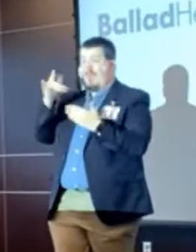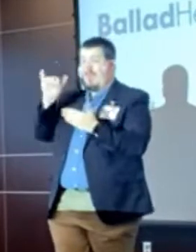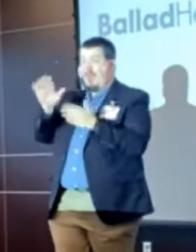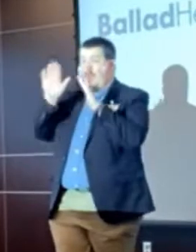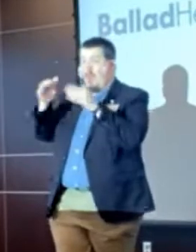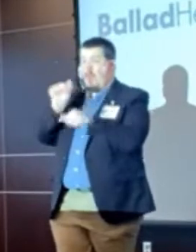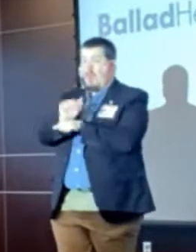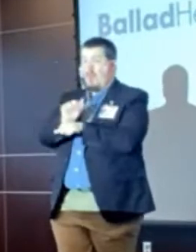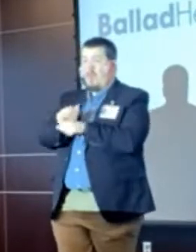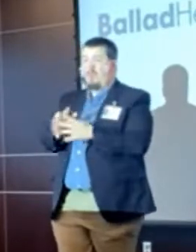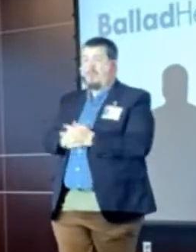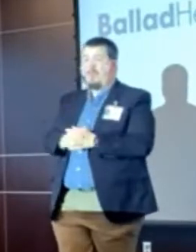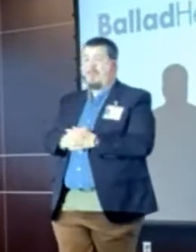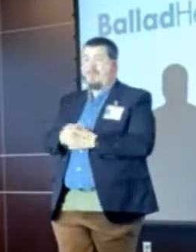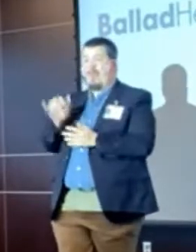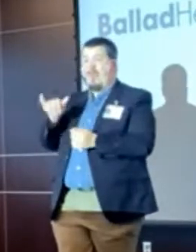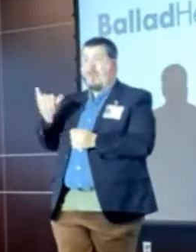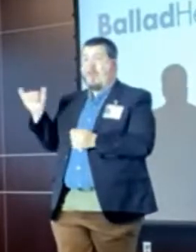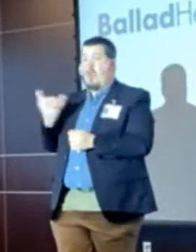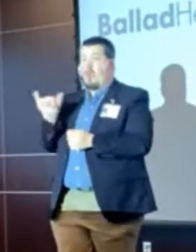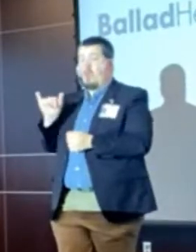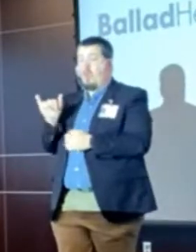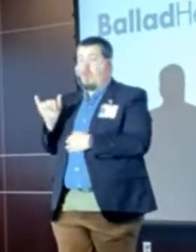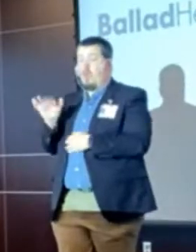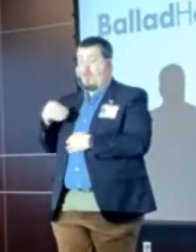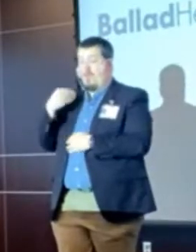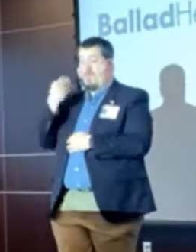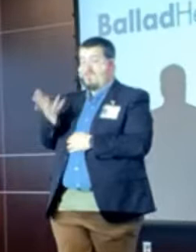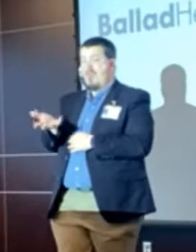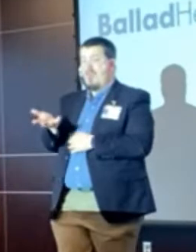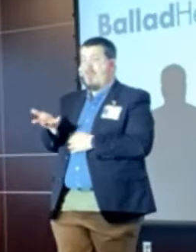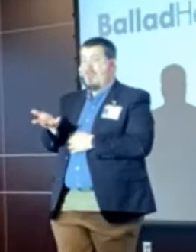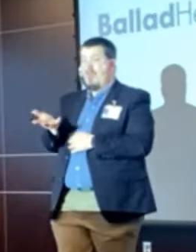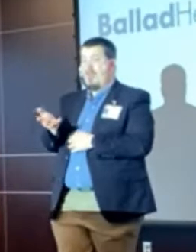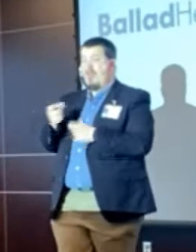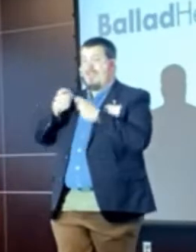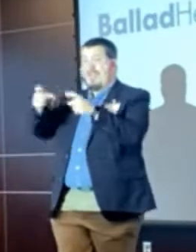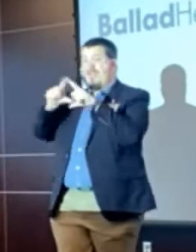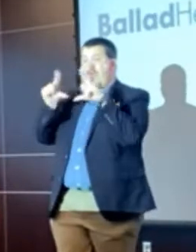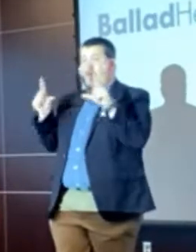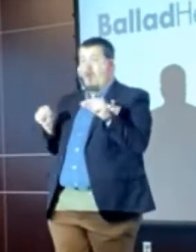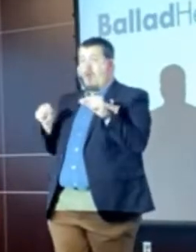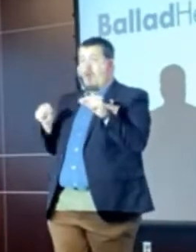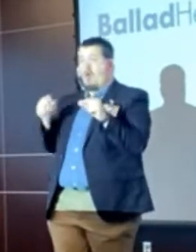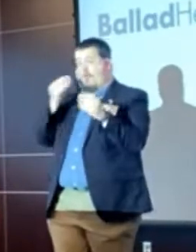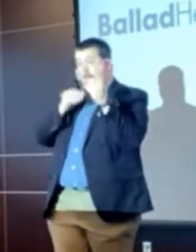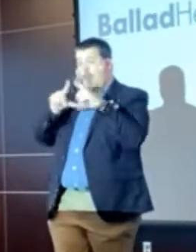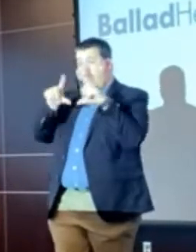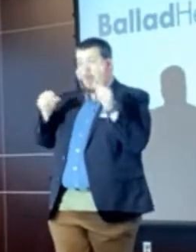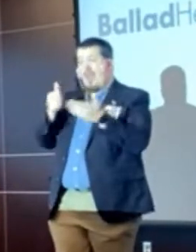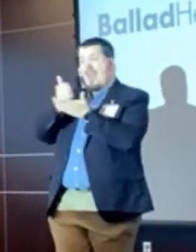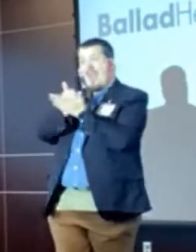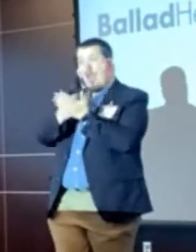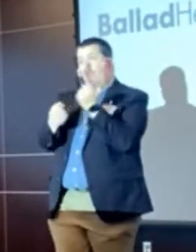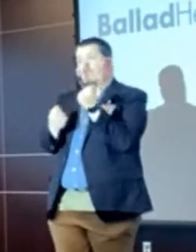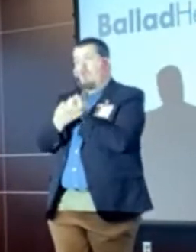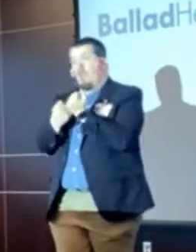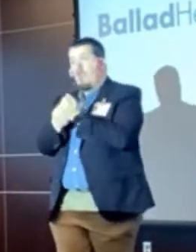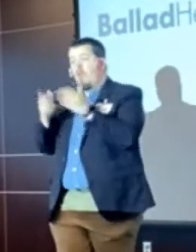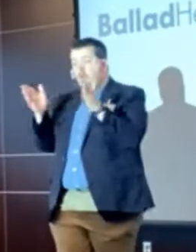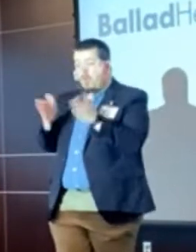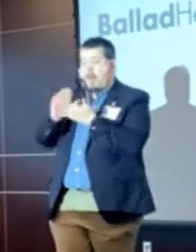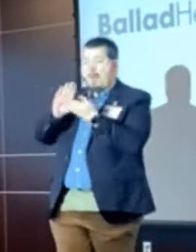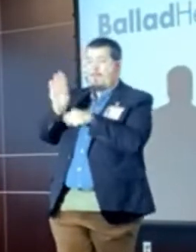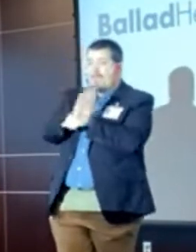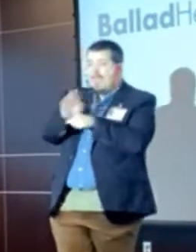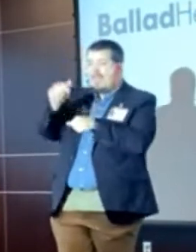great work. This also, by providing these gift cards and meal cards, does help support small businesses